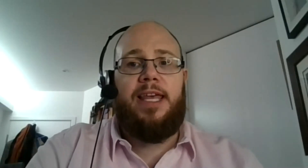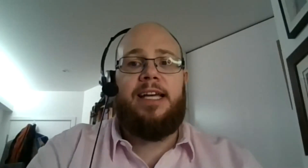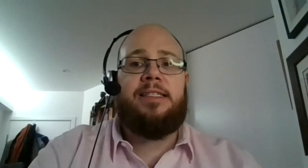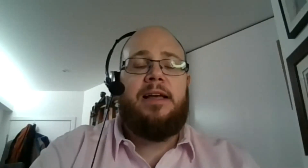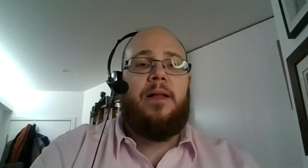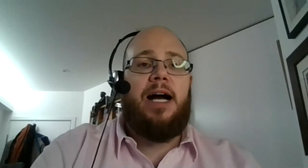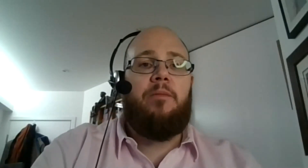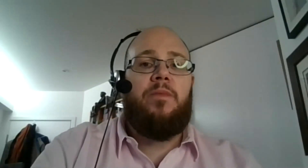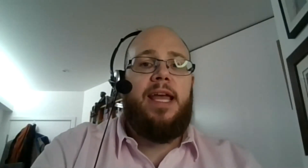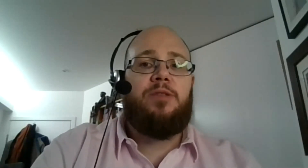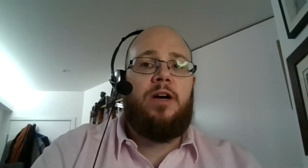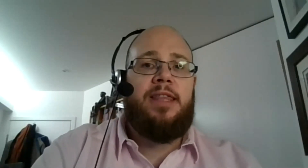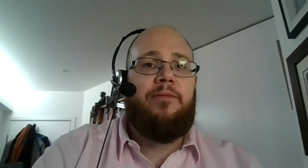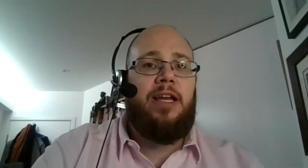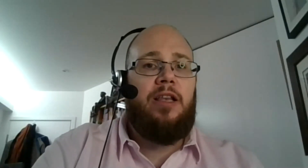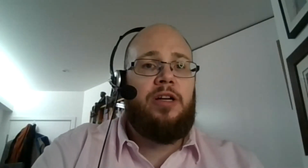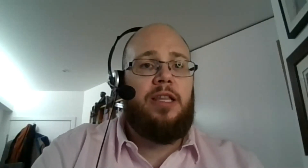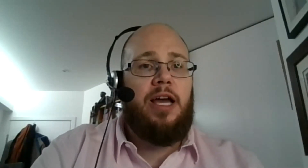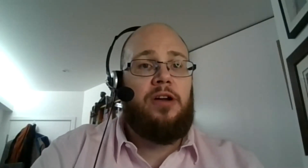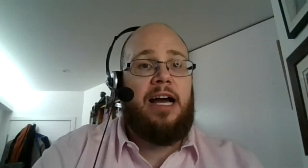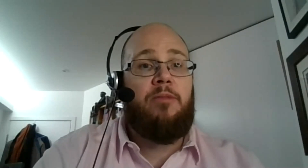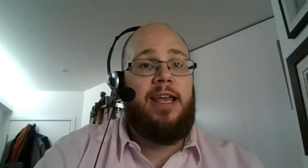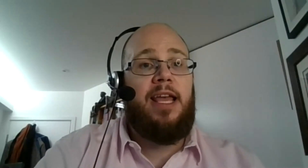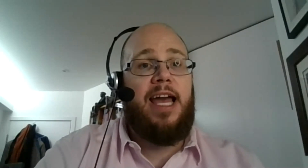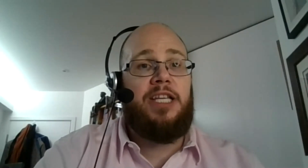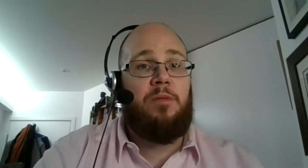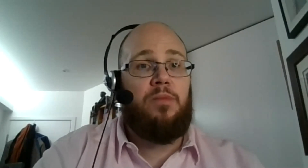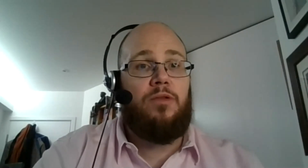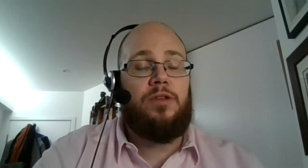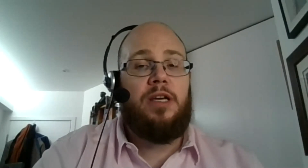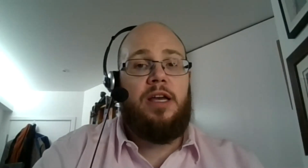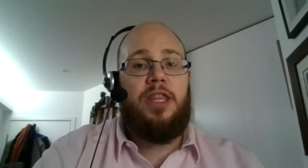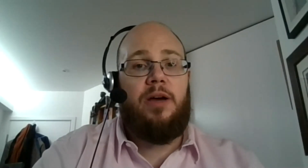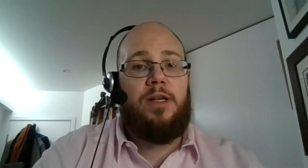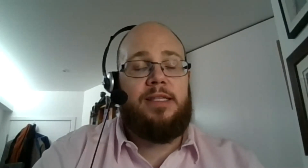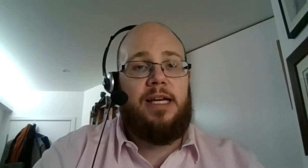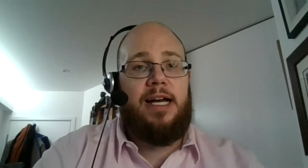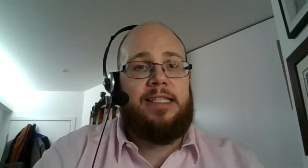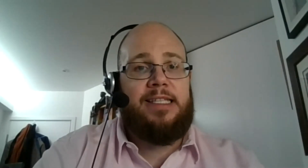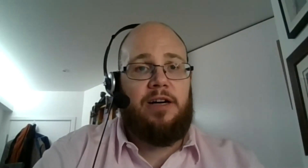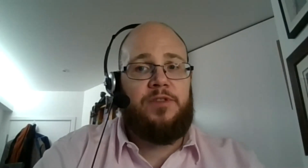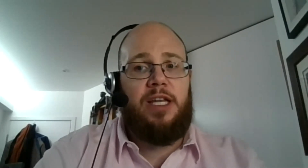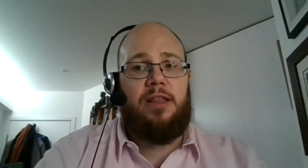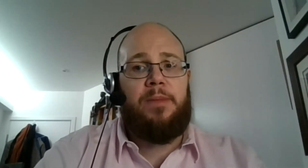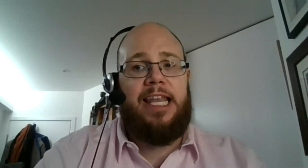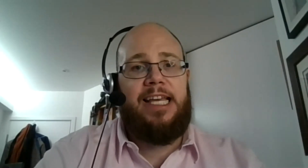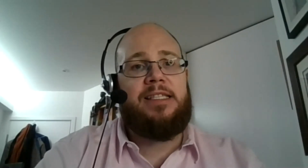this. It's worth having a look at the local outbreak engagement board that was this afternoon. The police and